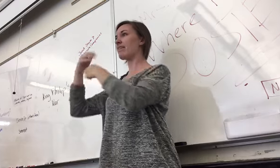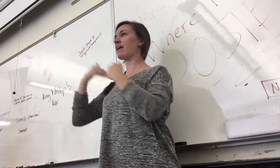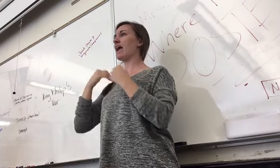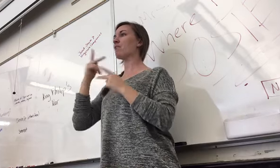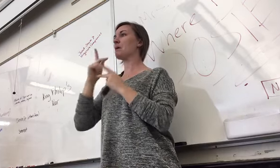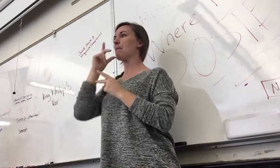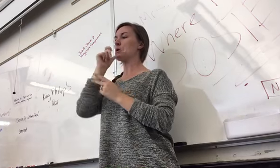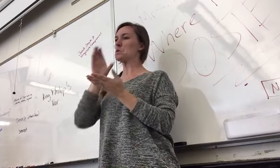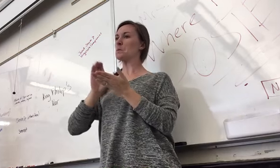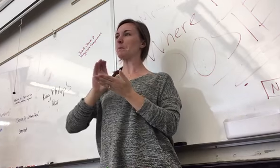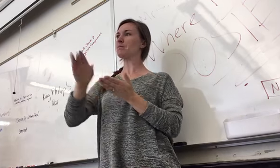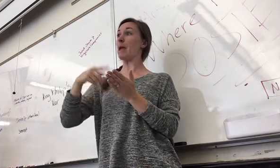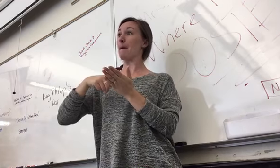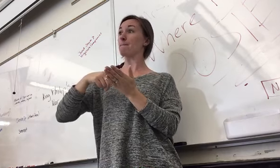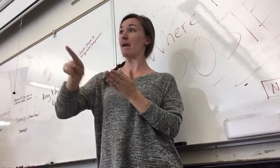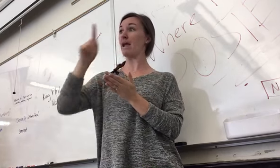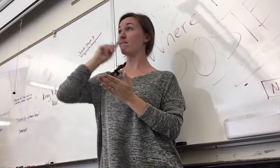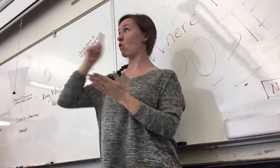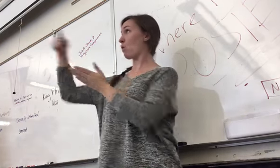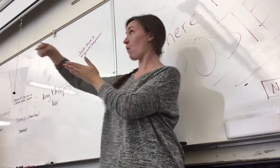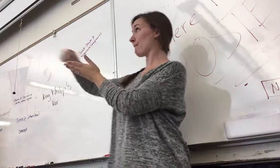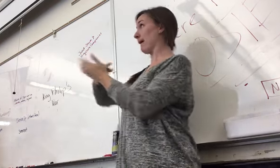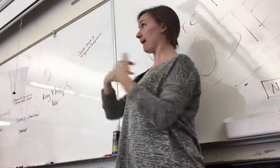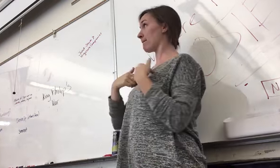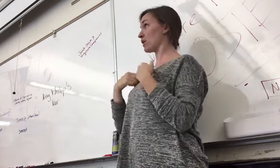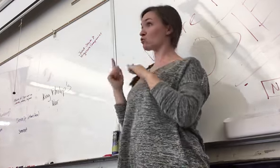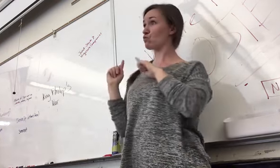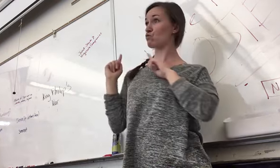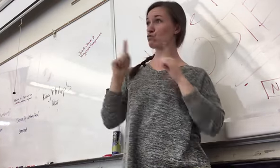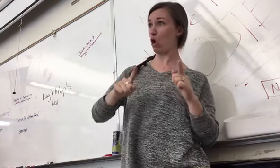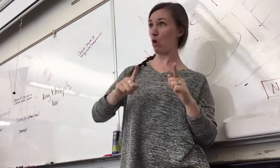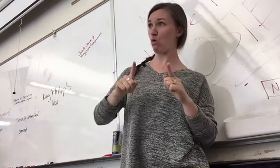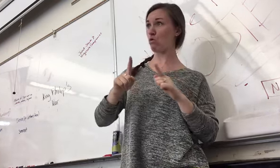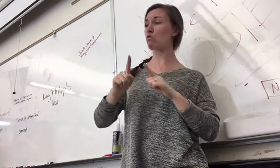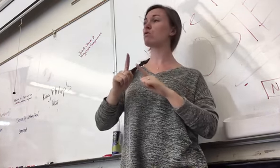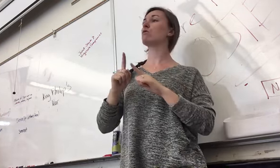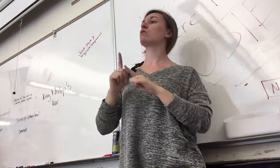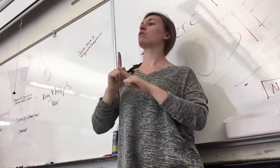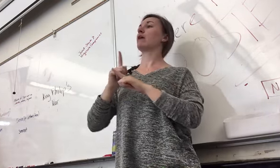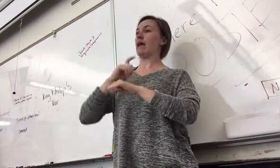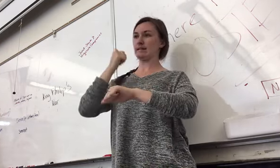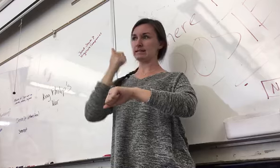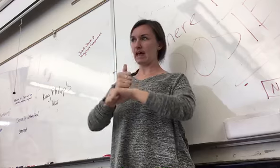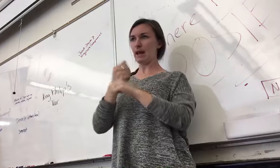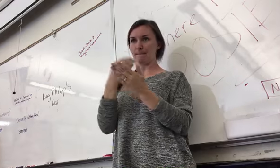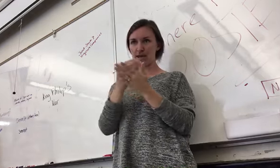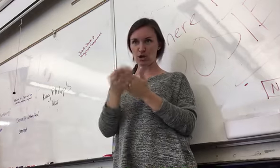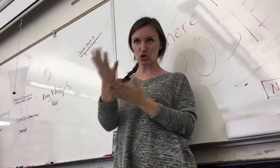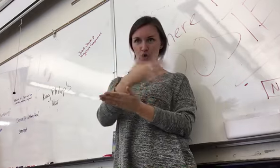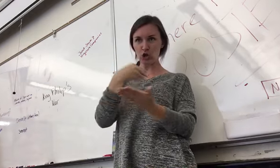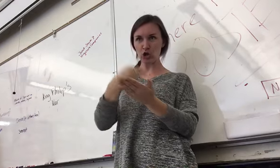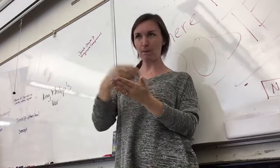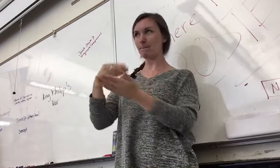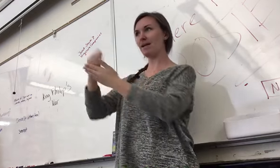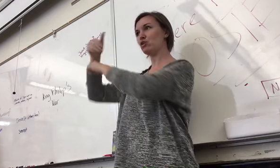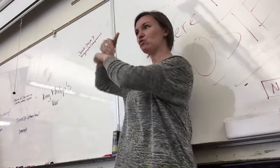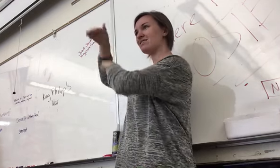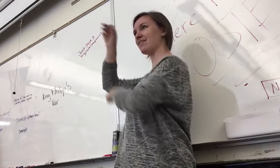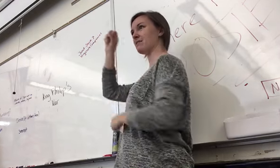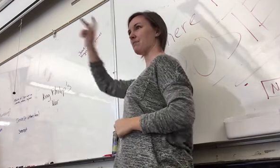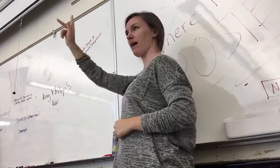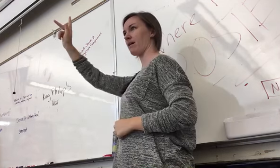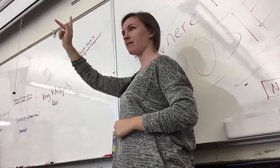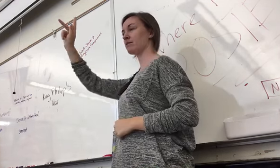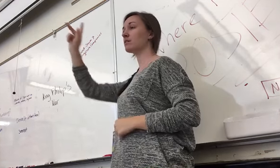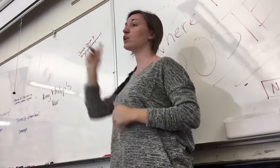pay for you to come over as an investment company to be able to come over and make money. This is going to be especially through at